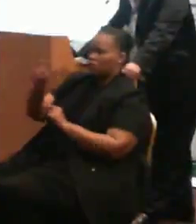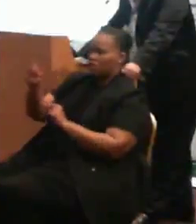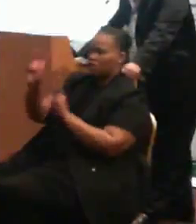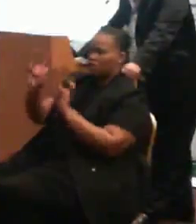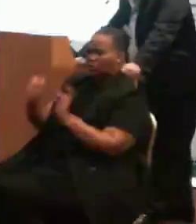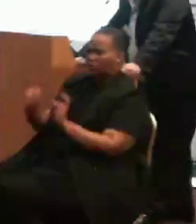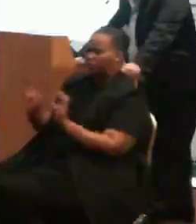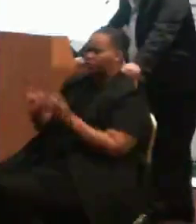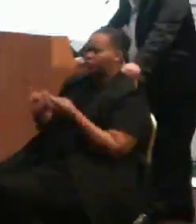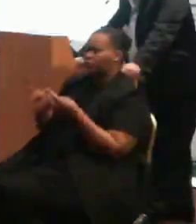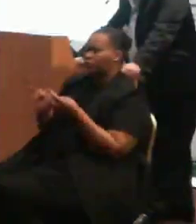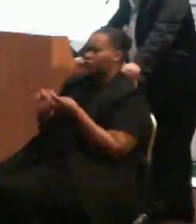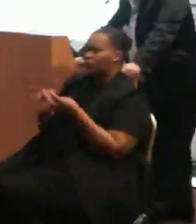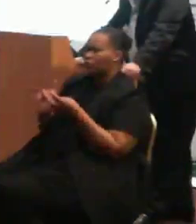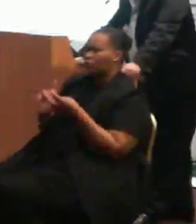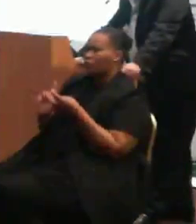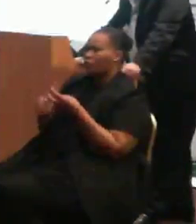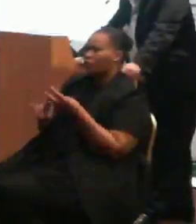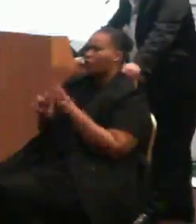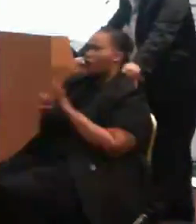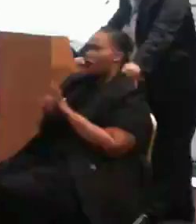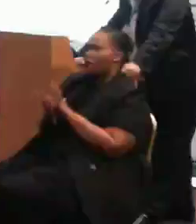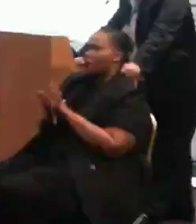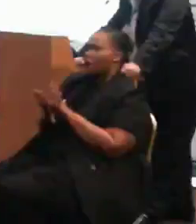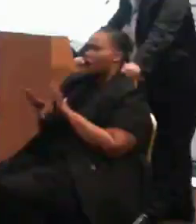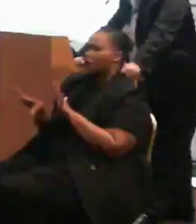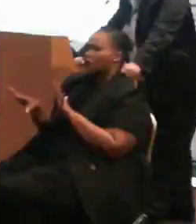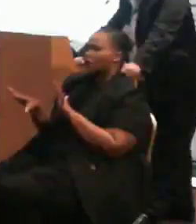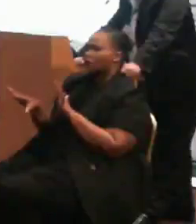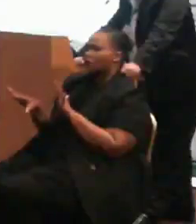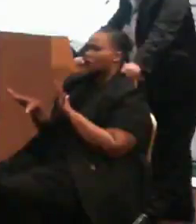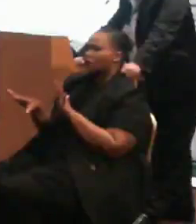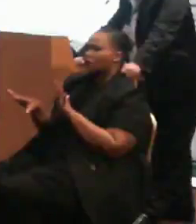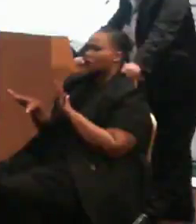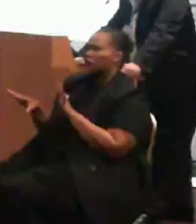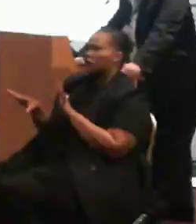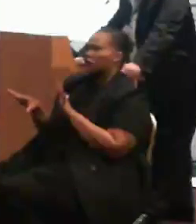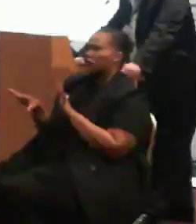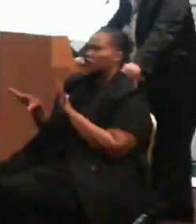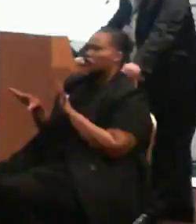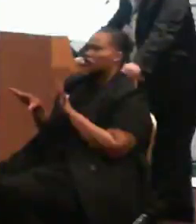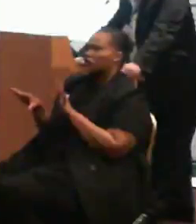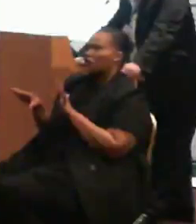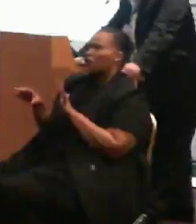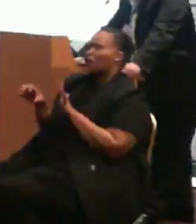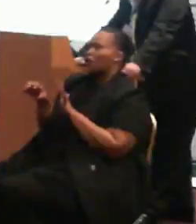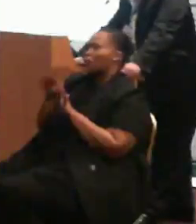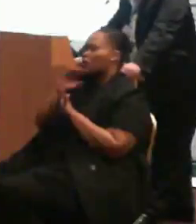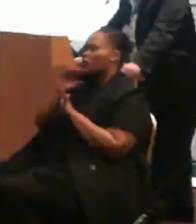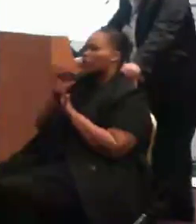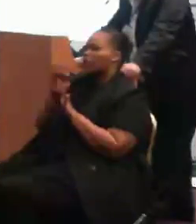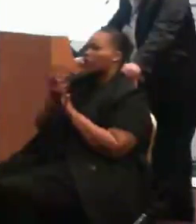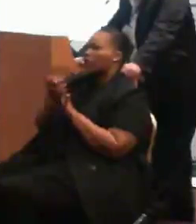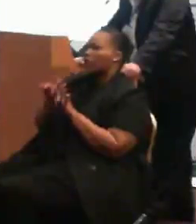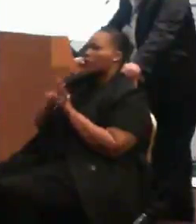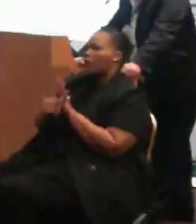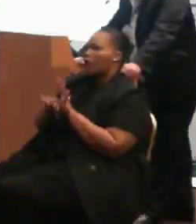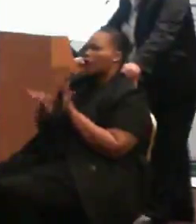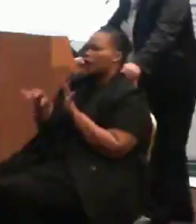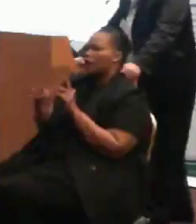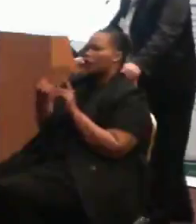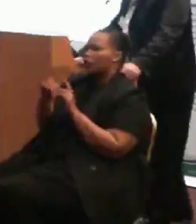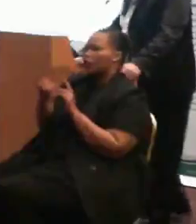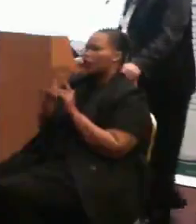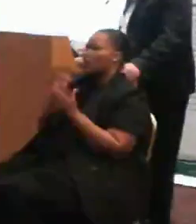Then there's also market coercion by Eskom. It's anti-competitive according to the Competitions Act, and I will be reopening up